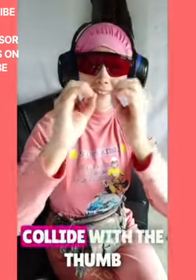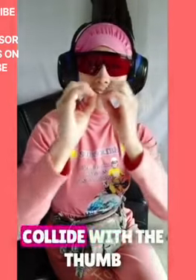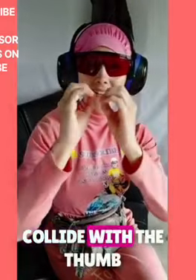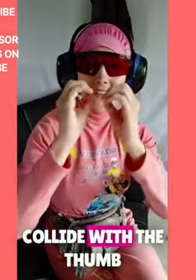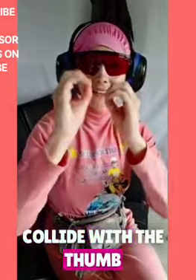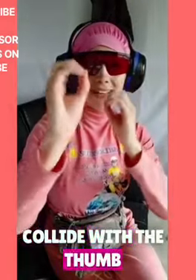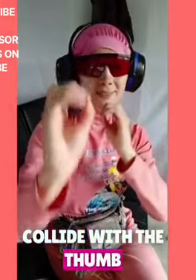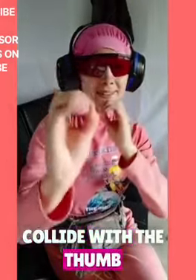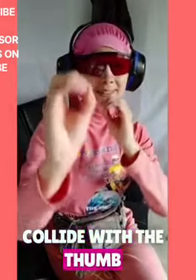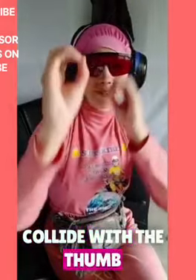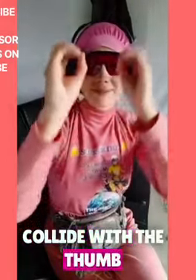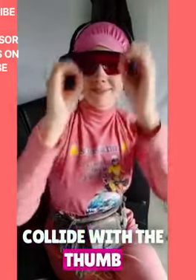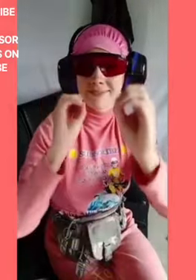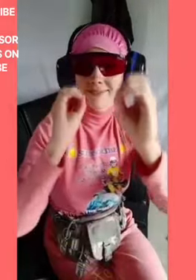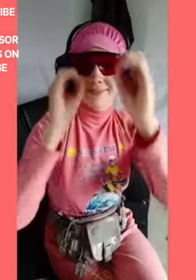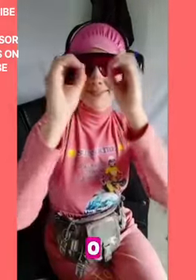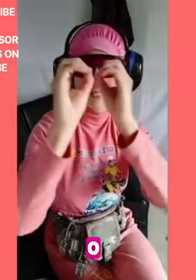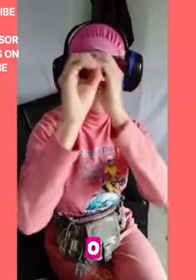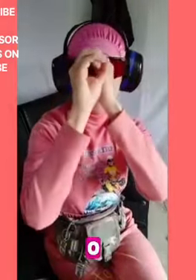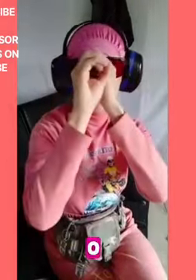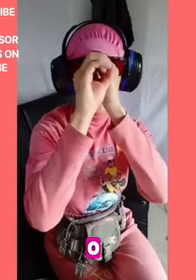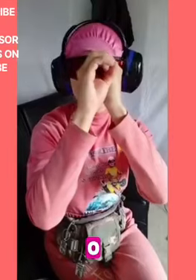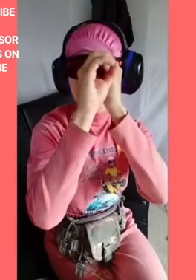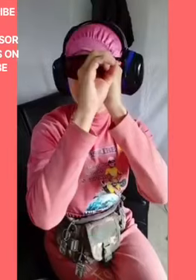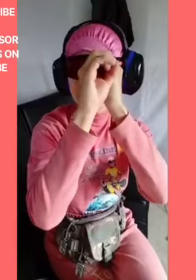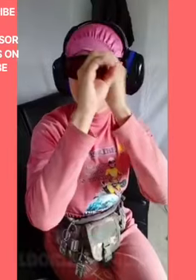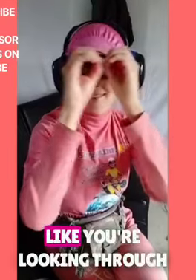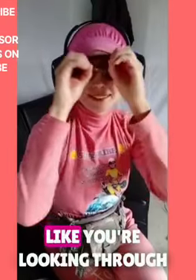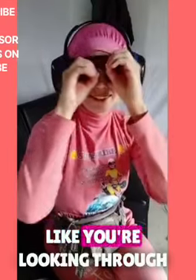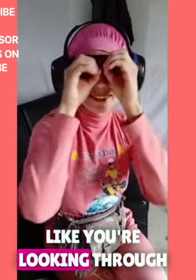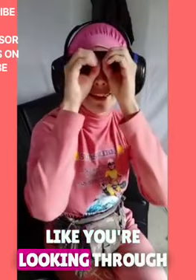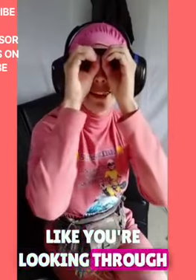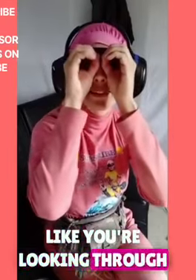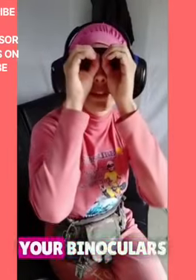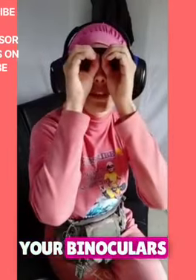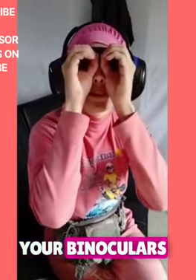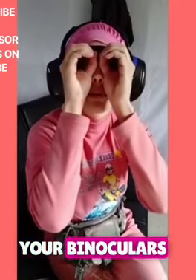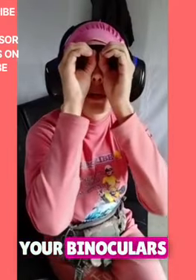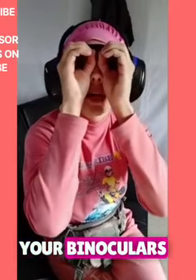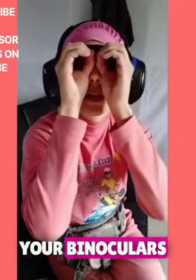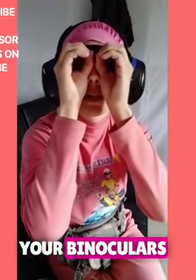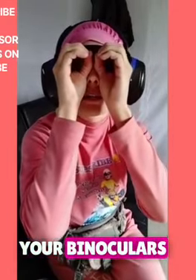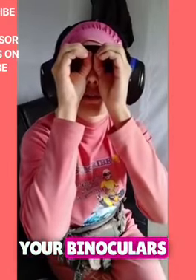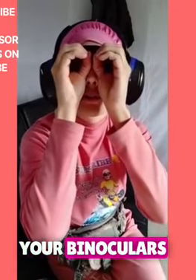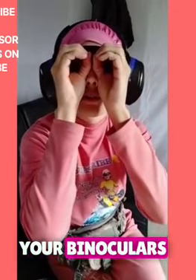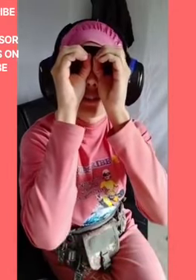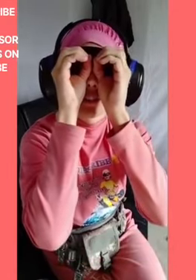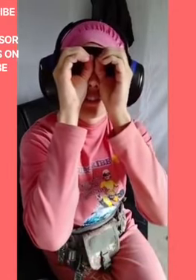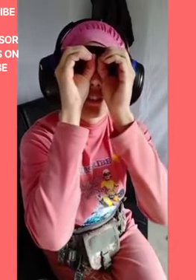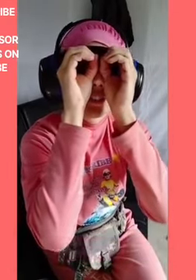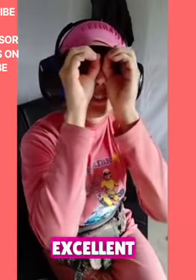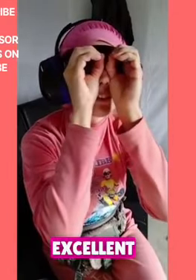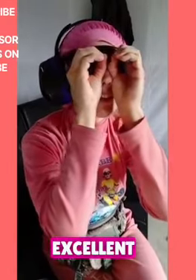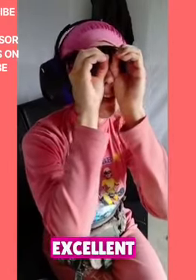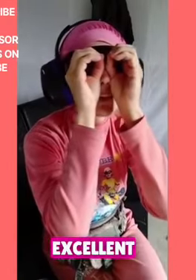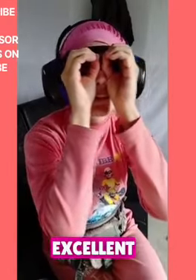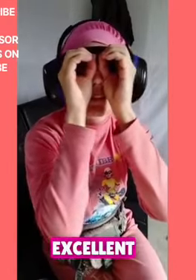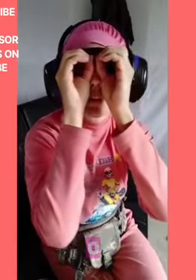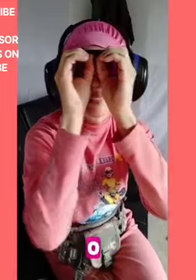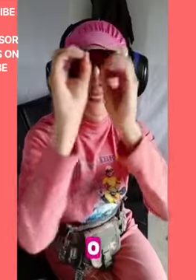collide with the thumb. O. Like you're looking through your binoculars. Excellent.